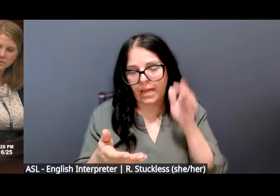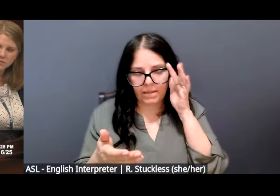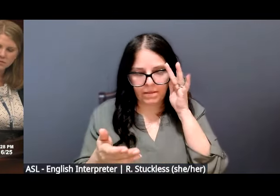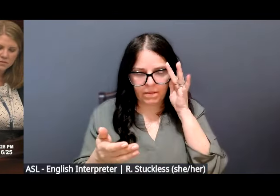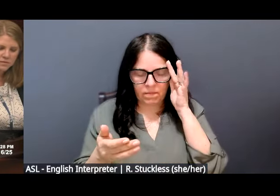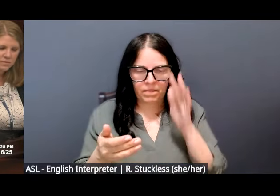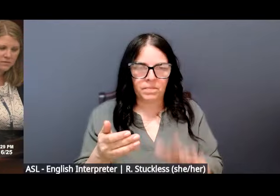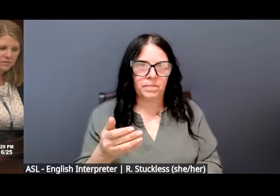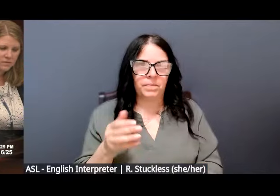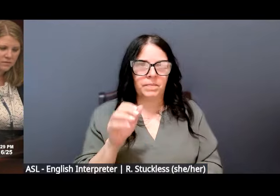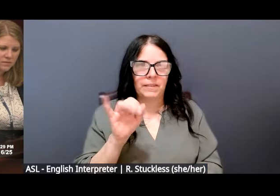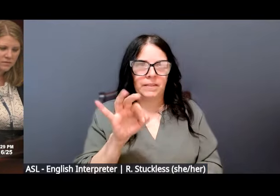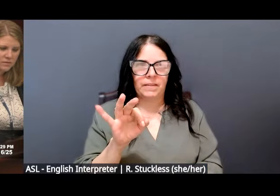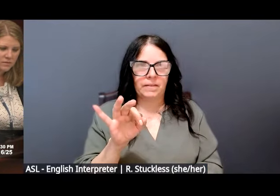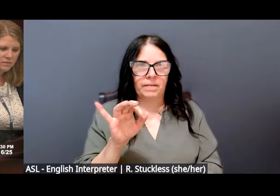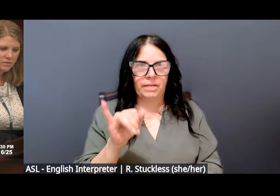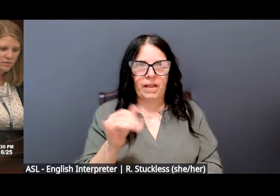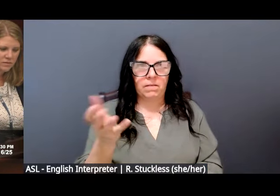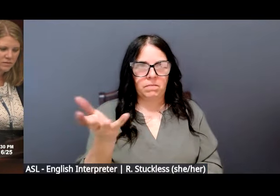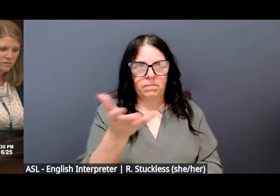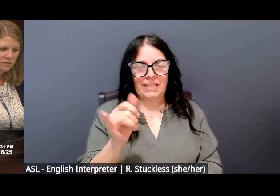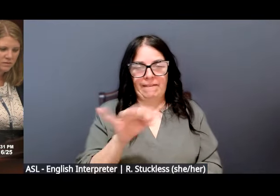if the board's okay with that.